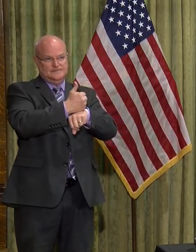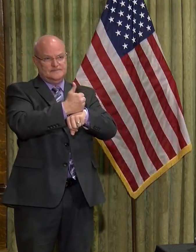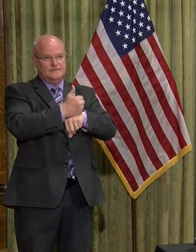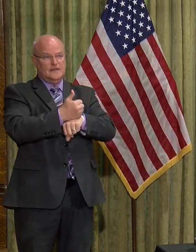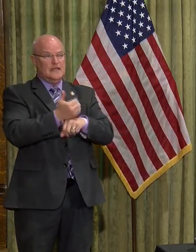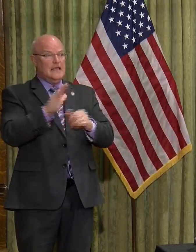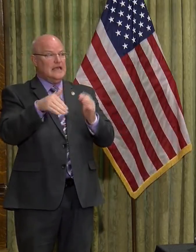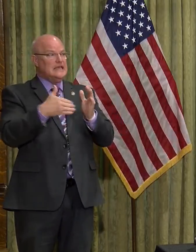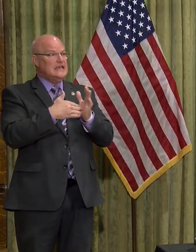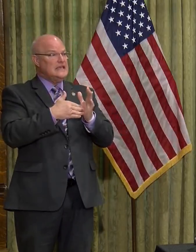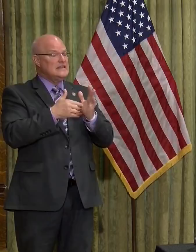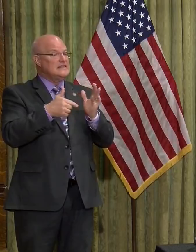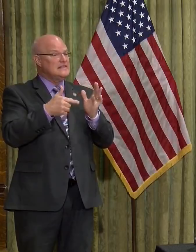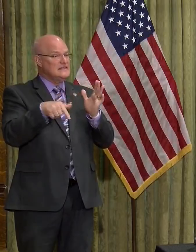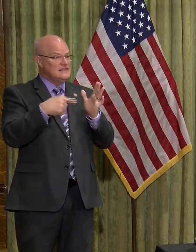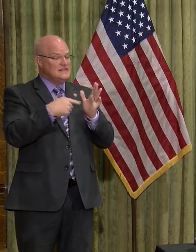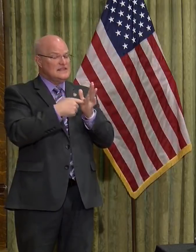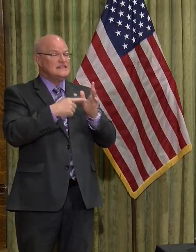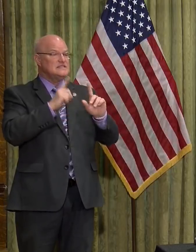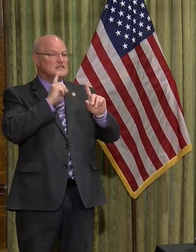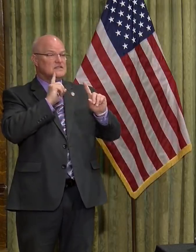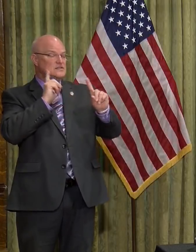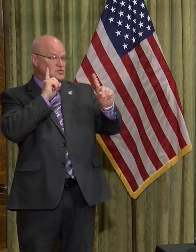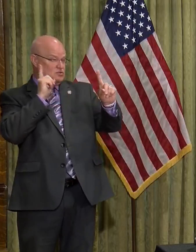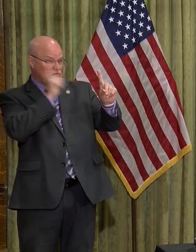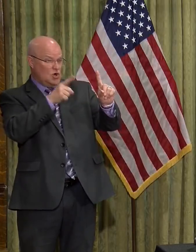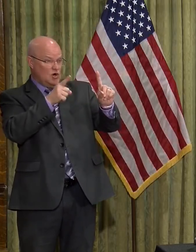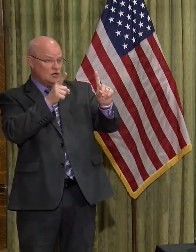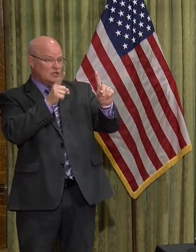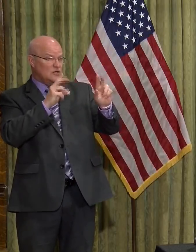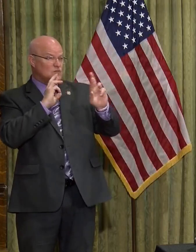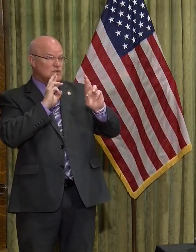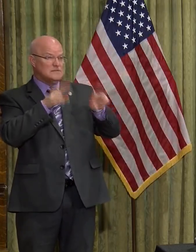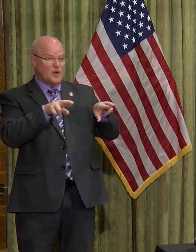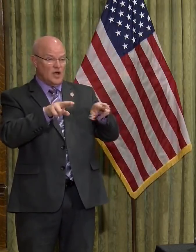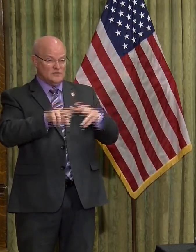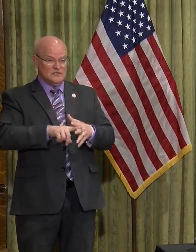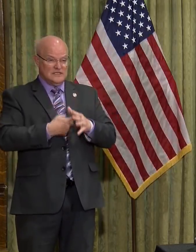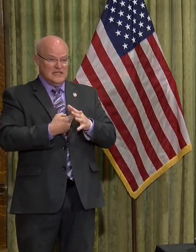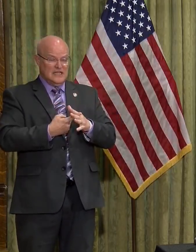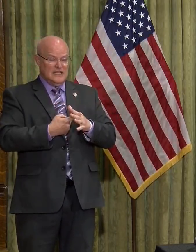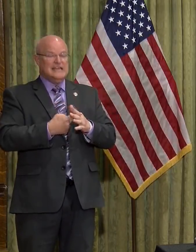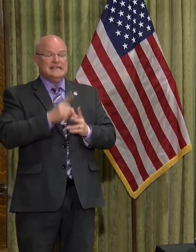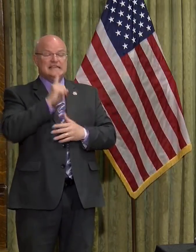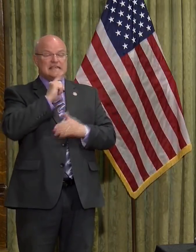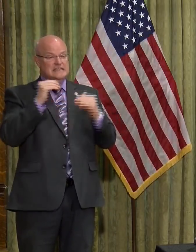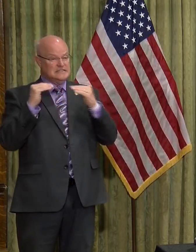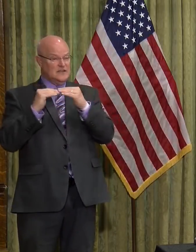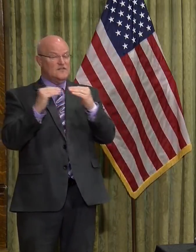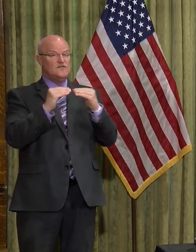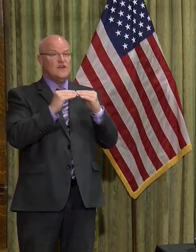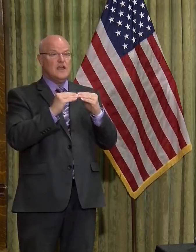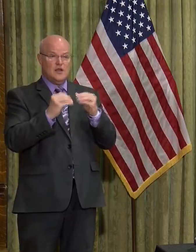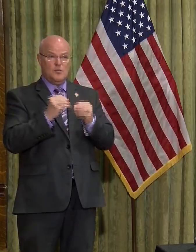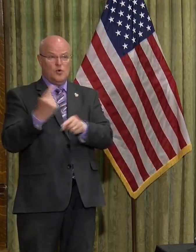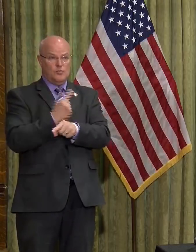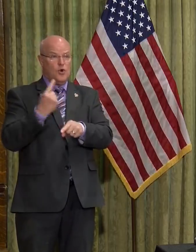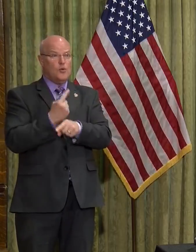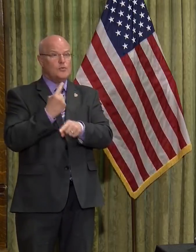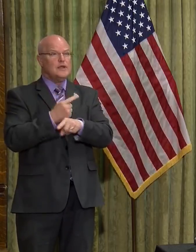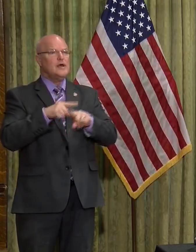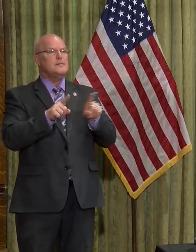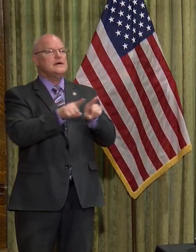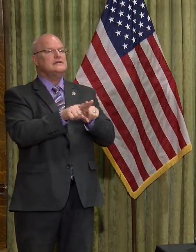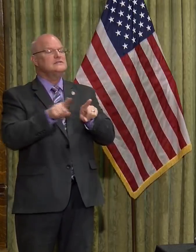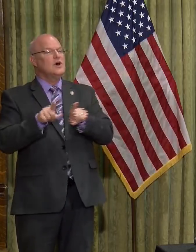again, this targeted response that we've initiated not only is fair and more appropriate, but it